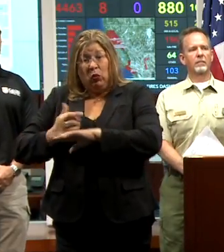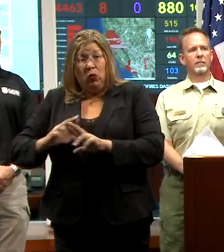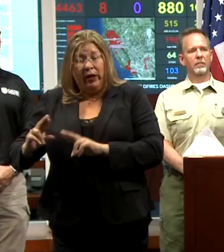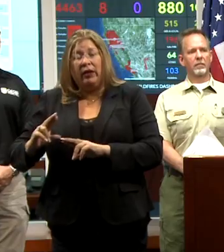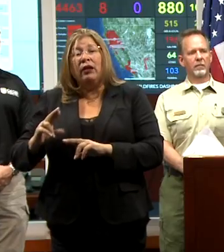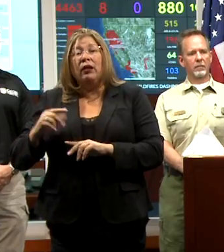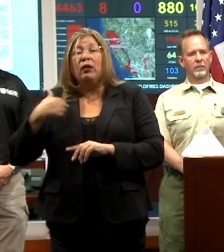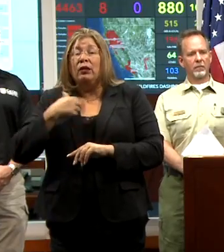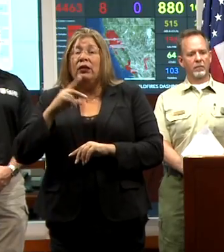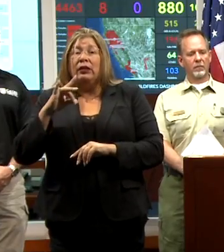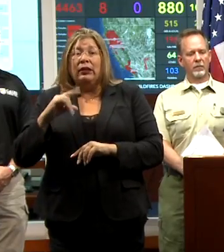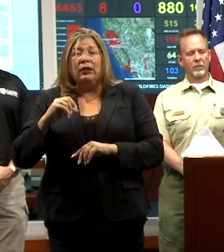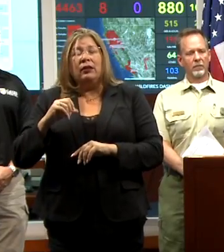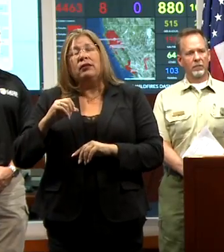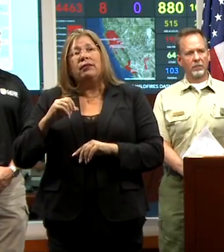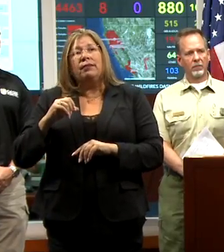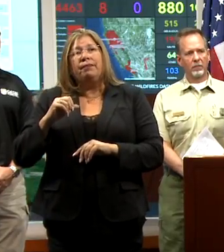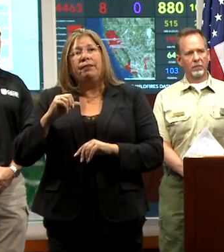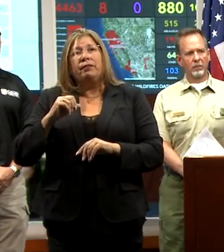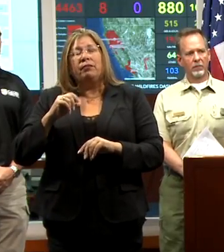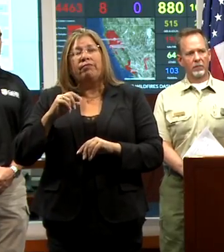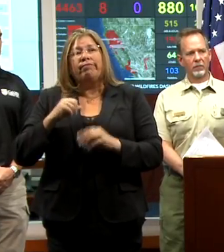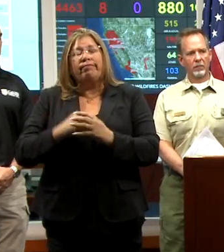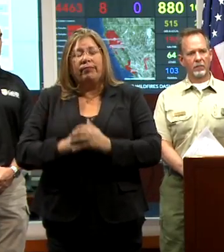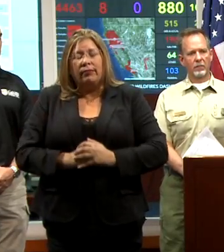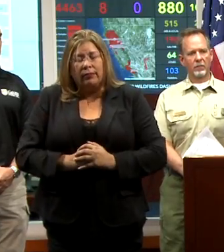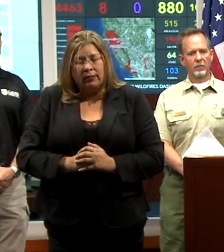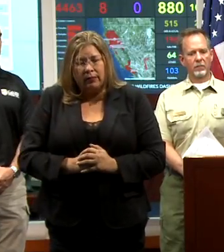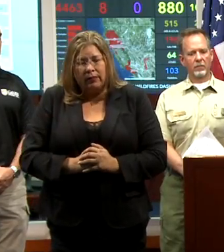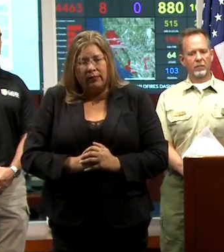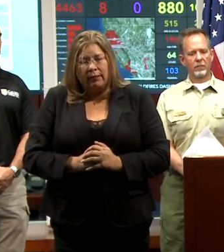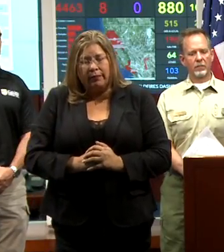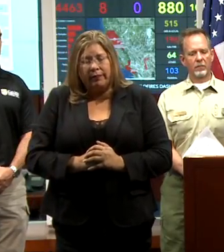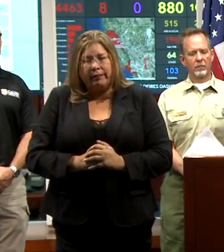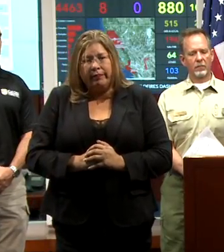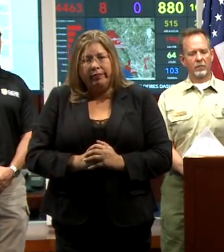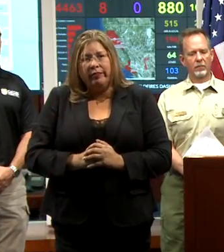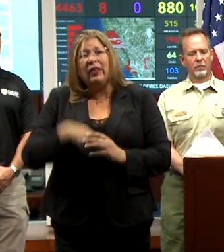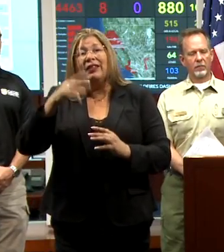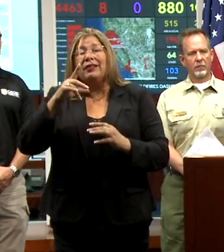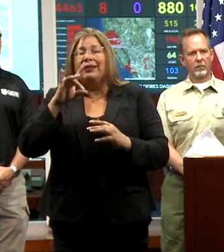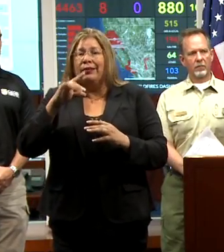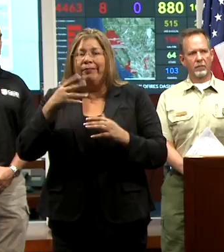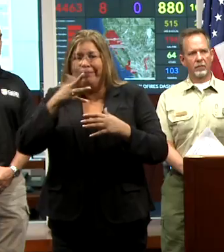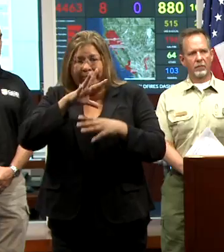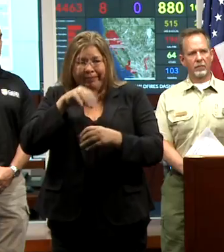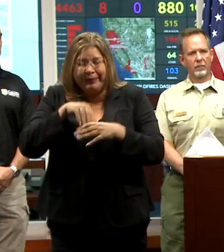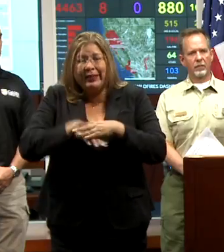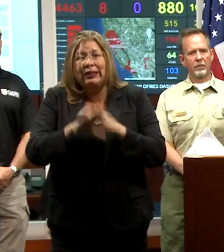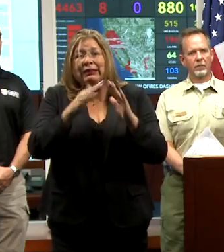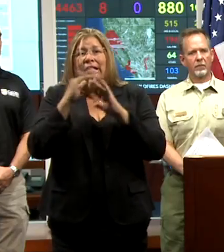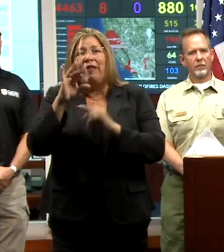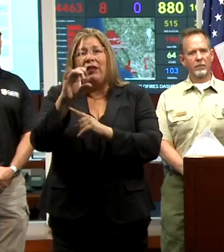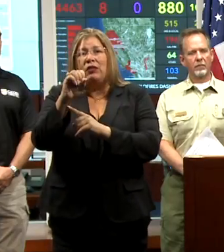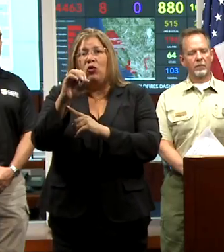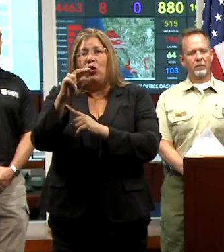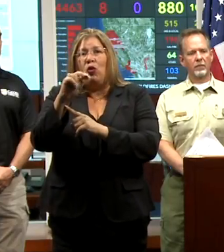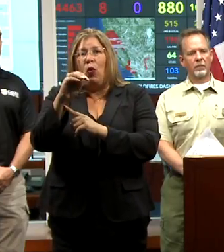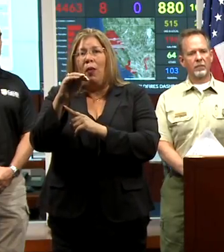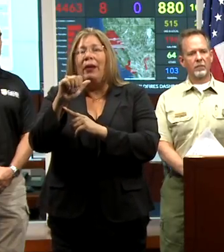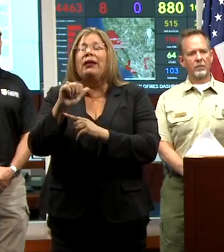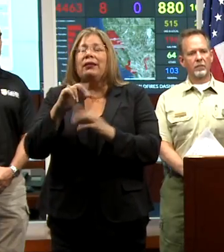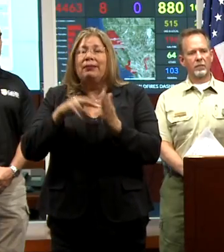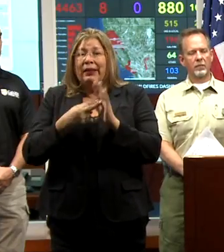a strong run into the city of Sonoma, and unfortunately there were